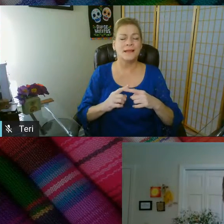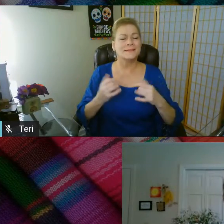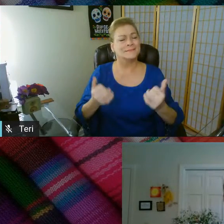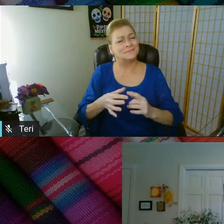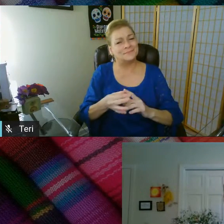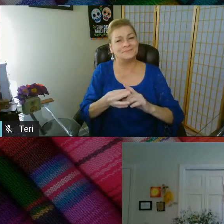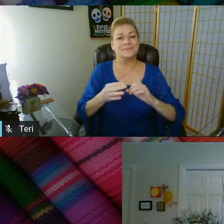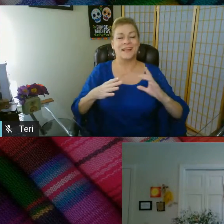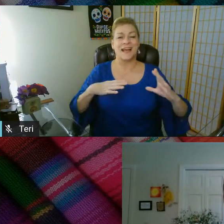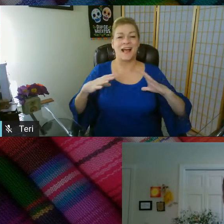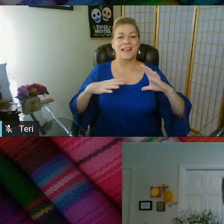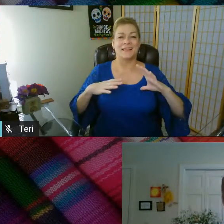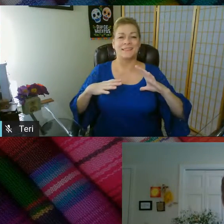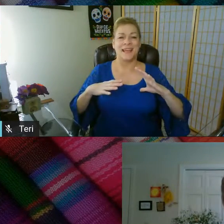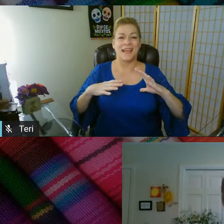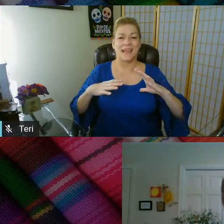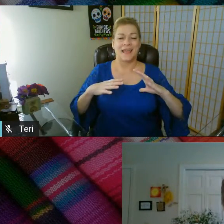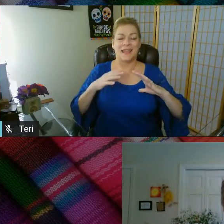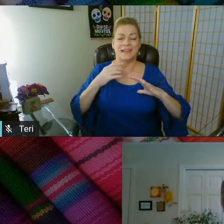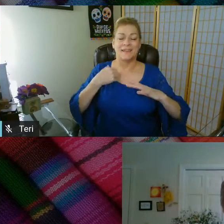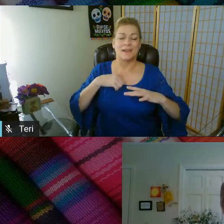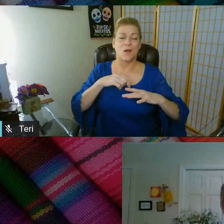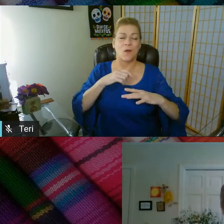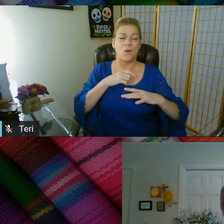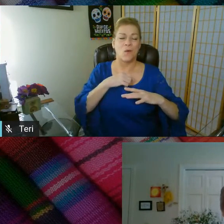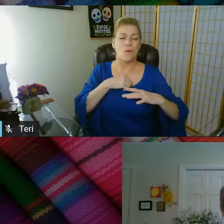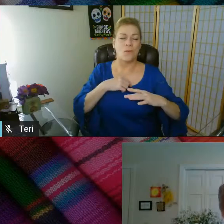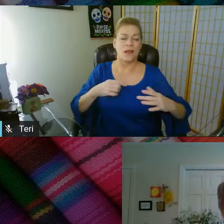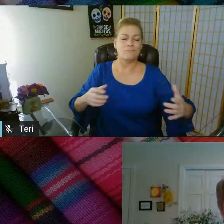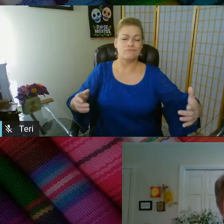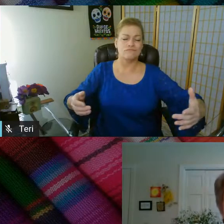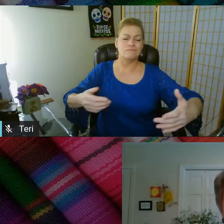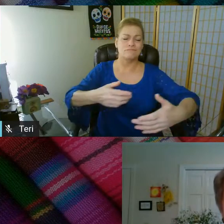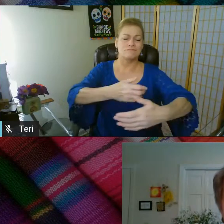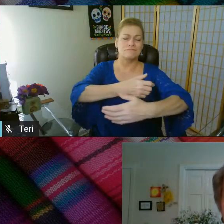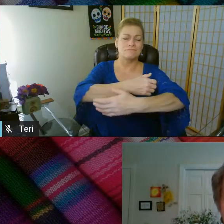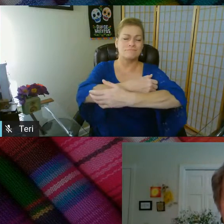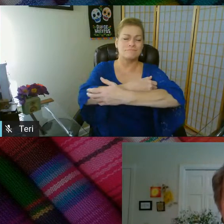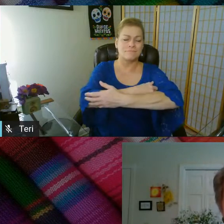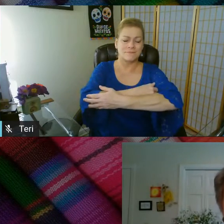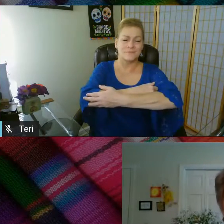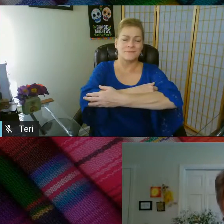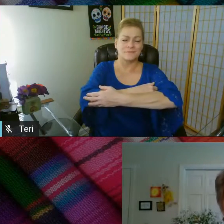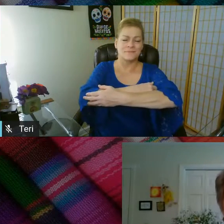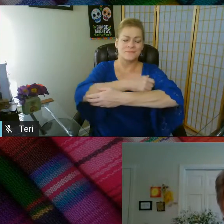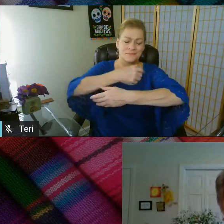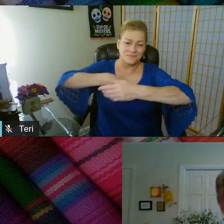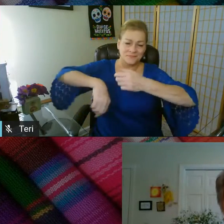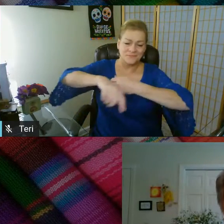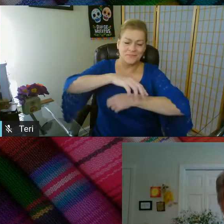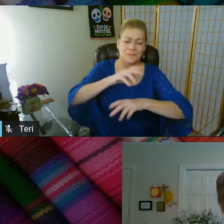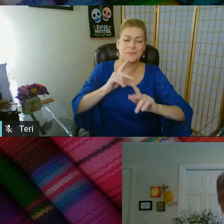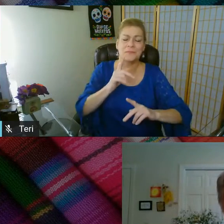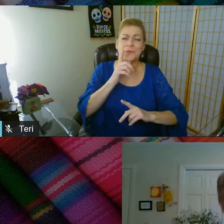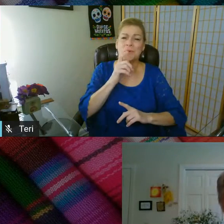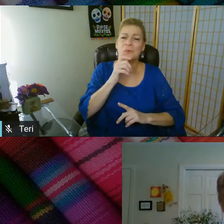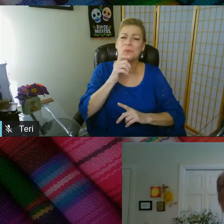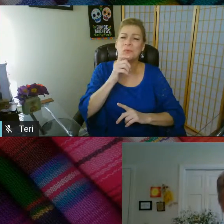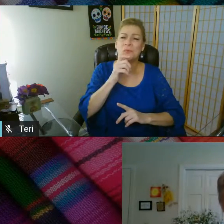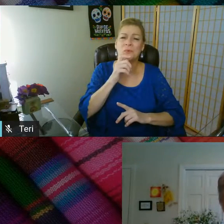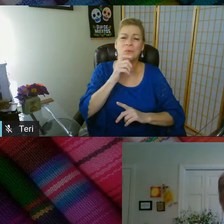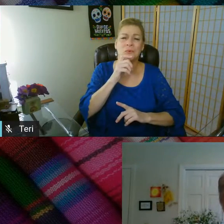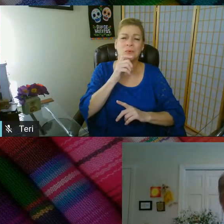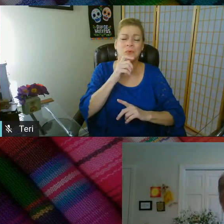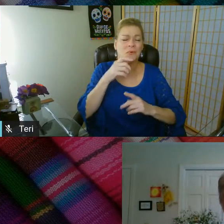those that have been and have empowered our lives. We are